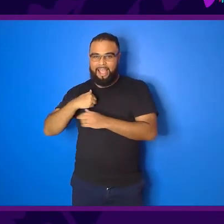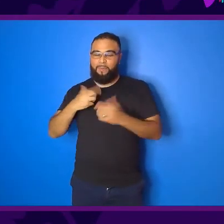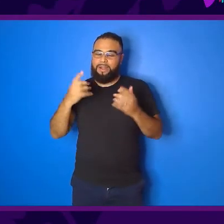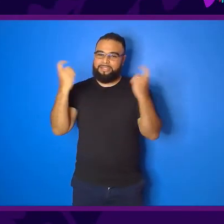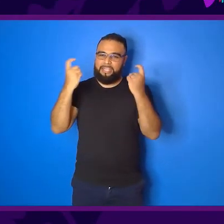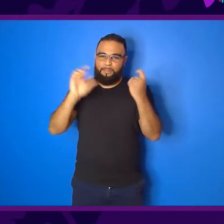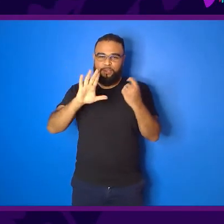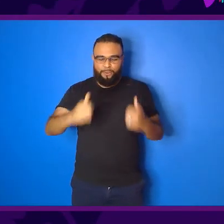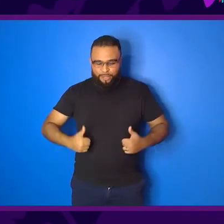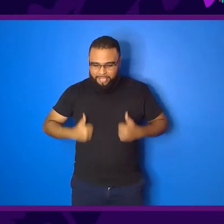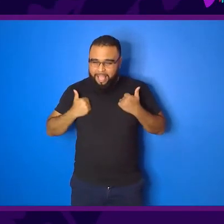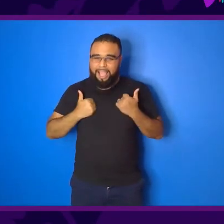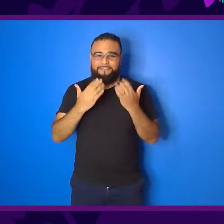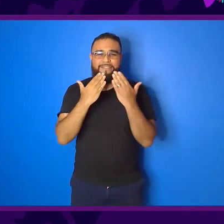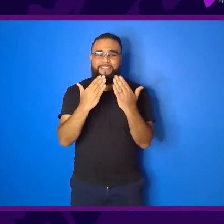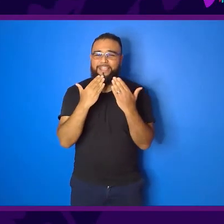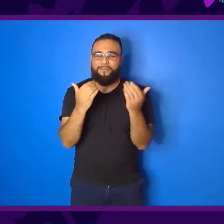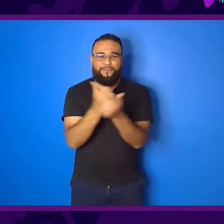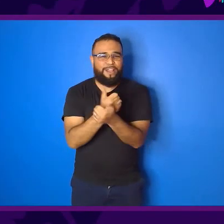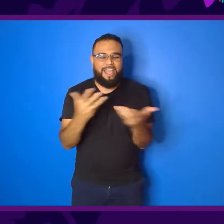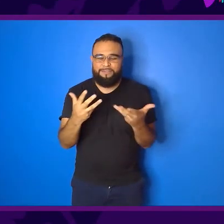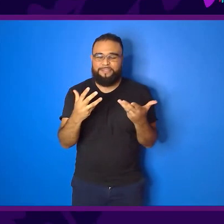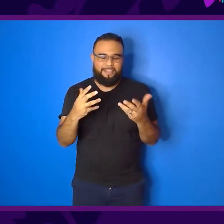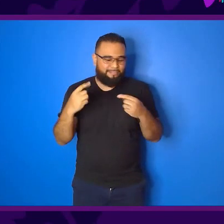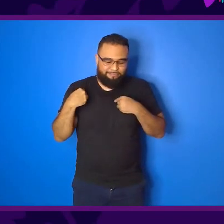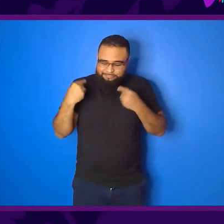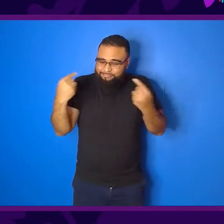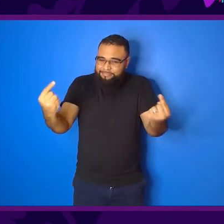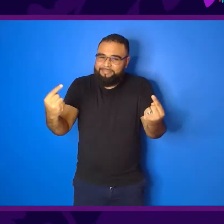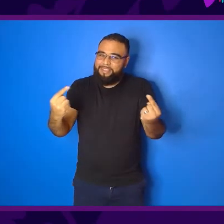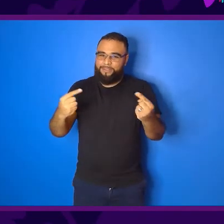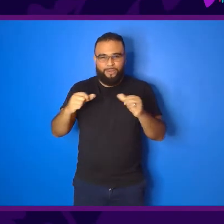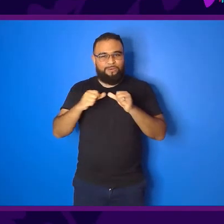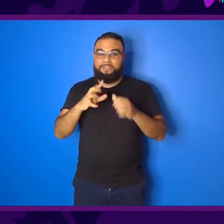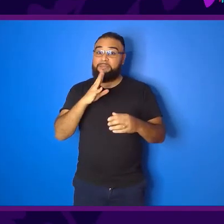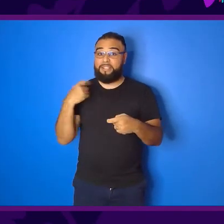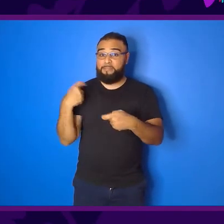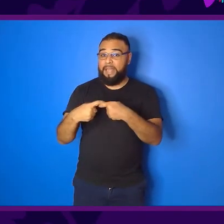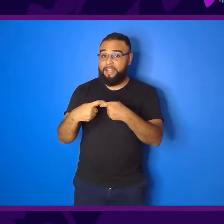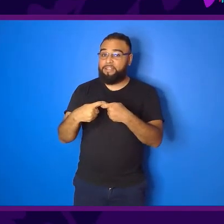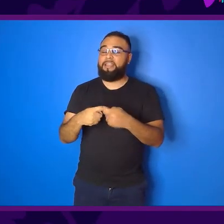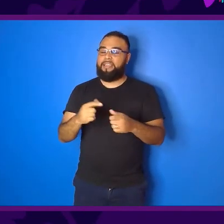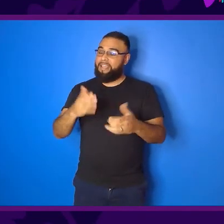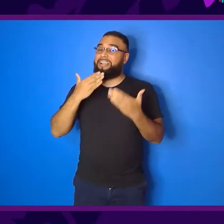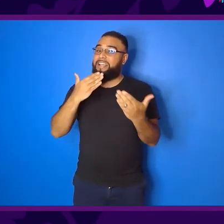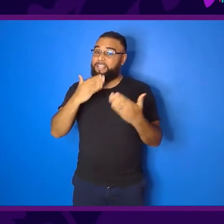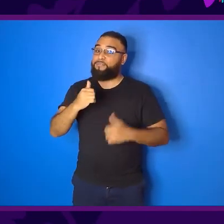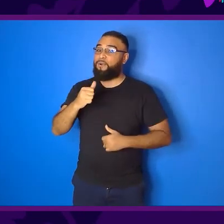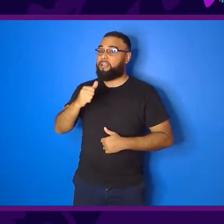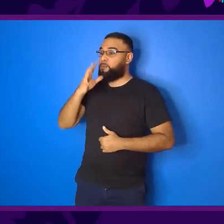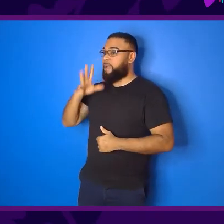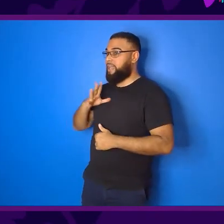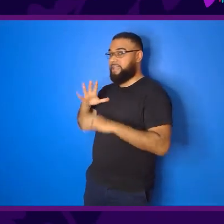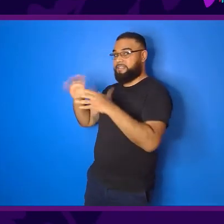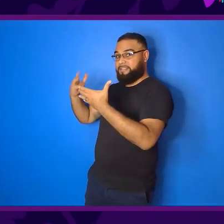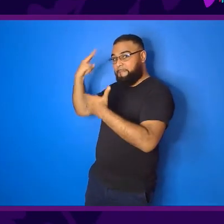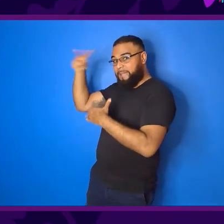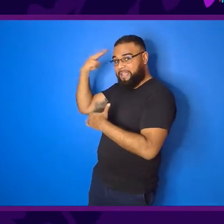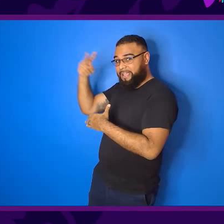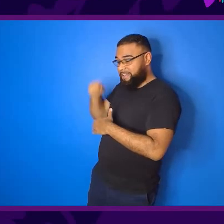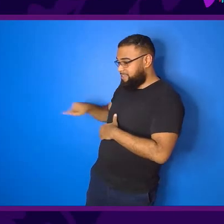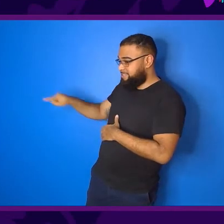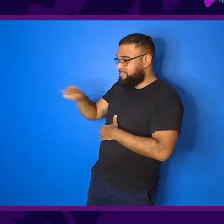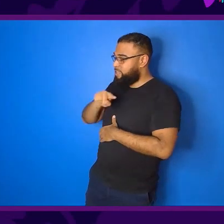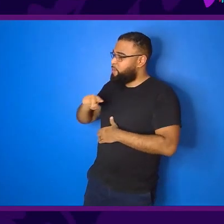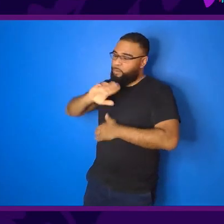for everything you've done. Celebrar tu lucha y darte las gracias en nombre de las mujeres mexicanas por todo lo que has hecho, por lo que sigues haciendo y por lo que